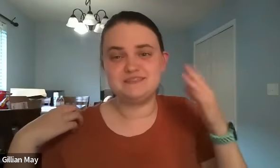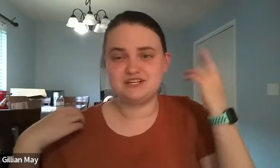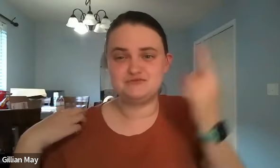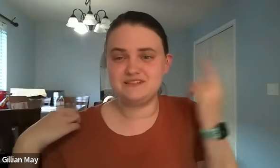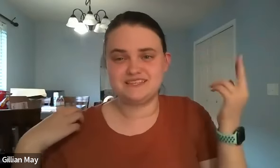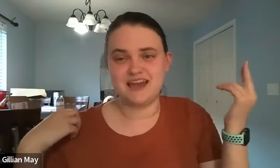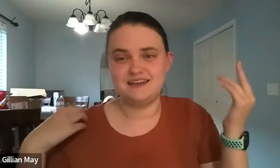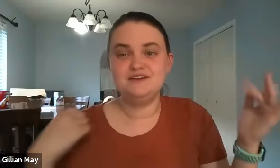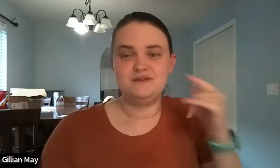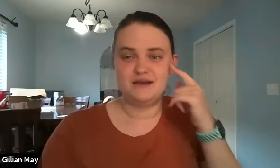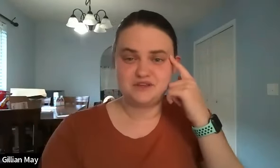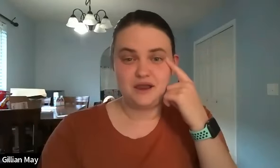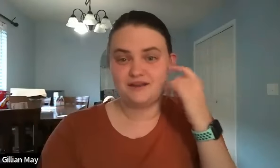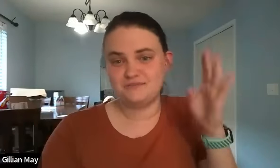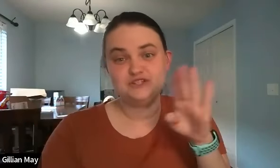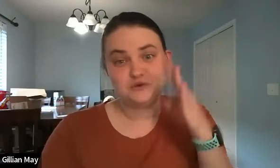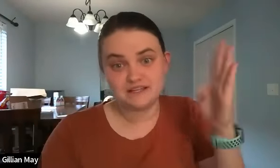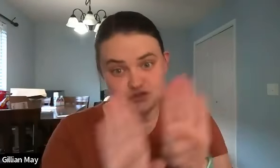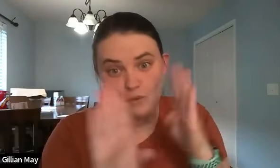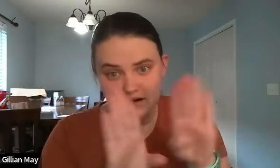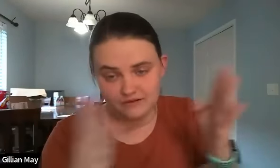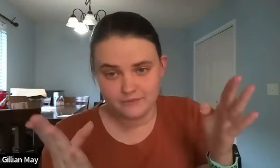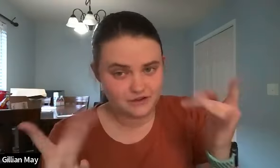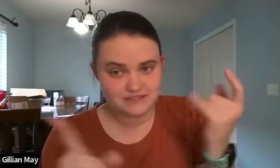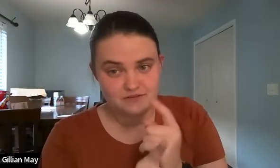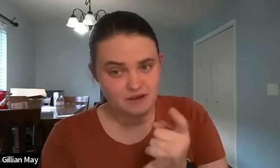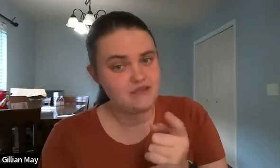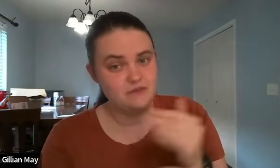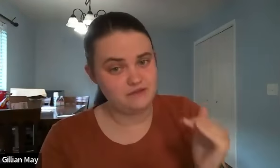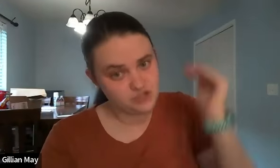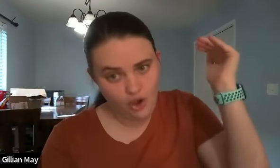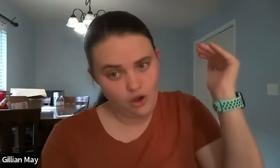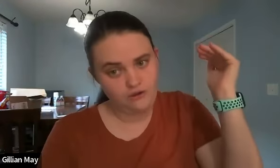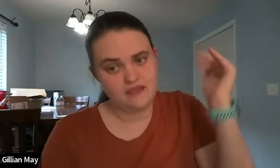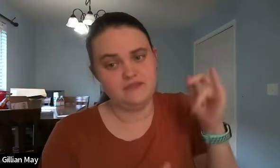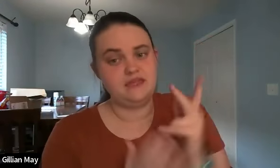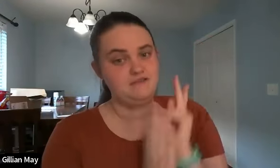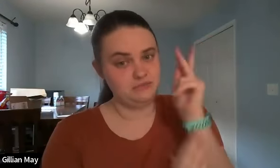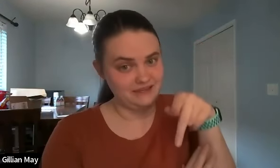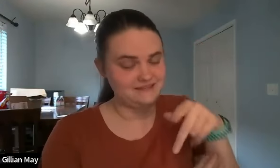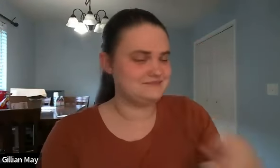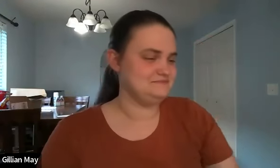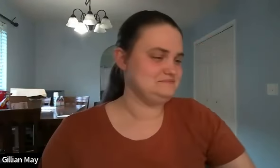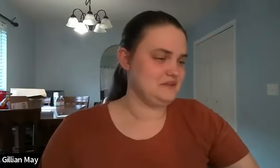them. I just realized that. I'm sorry. Our number 2 was door. I mean, you guys got it right. And then we have tall, and then we have plant.